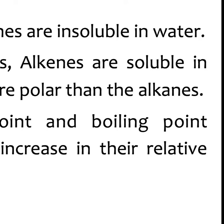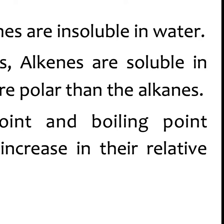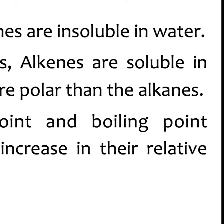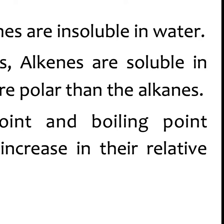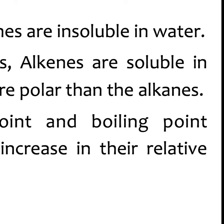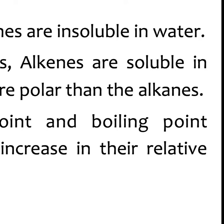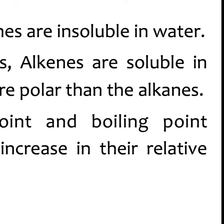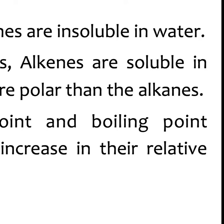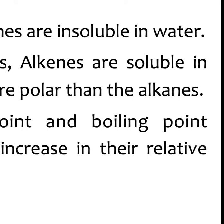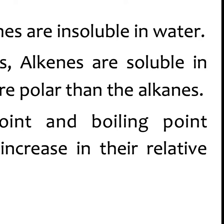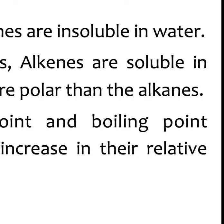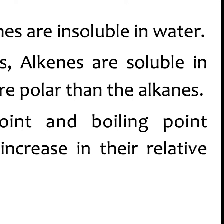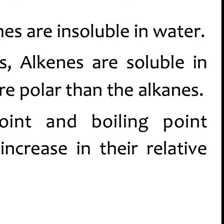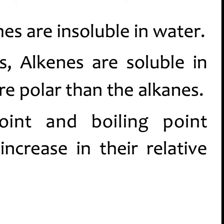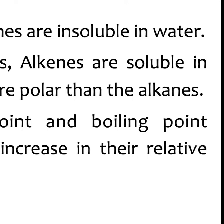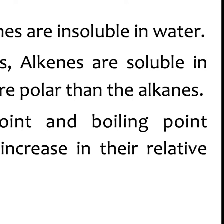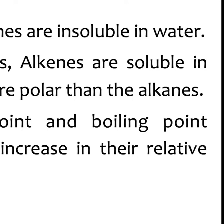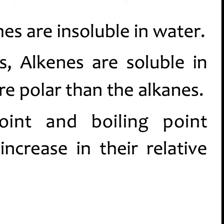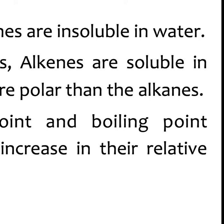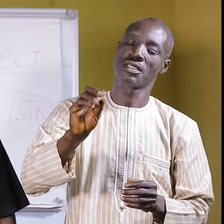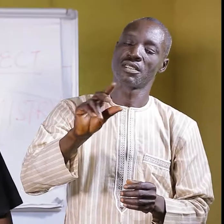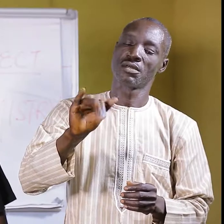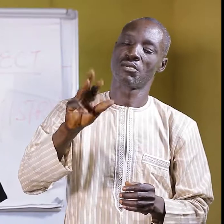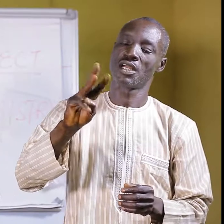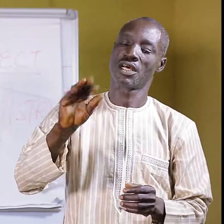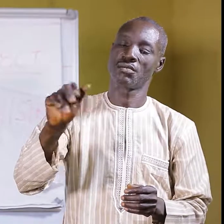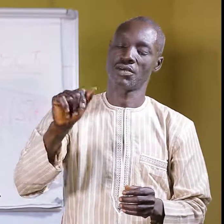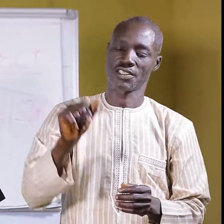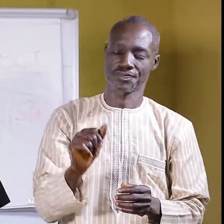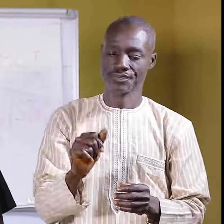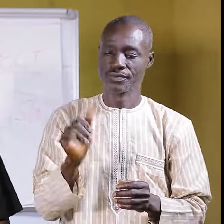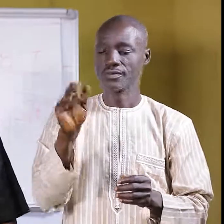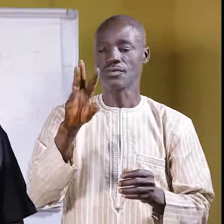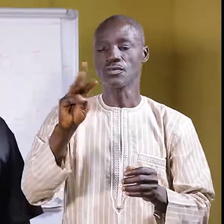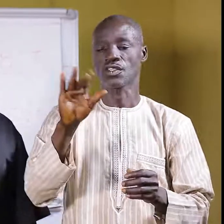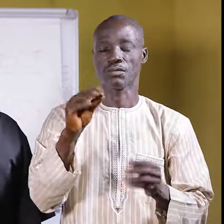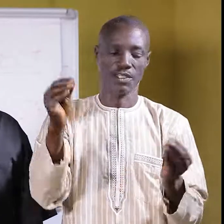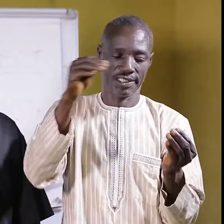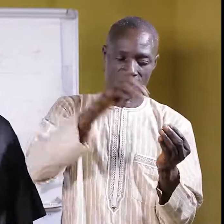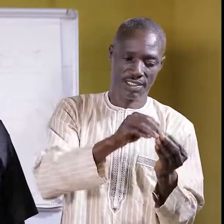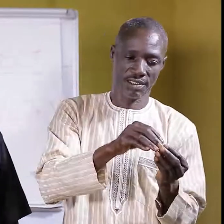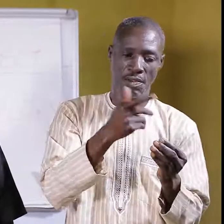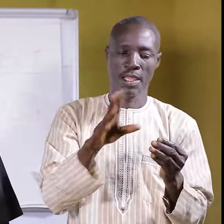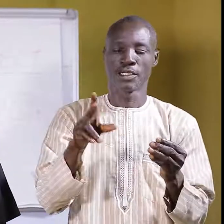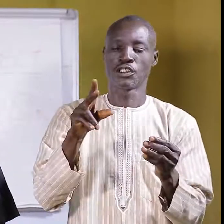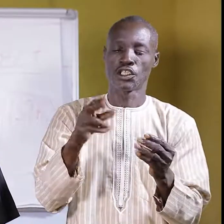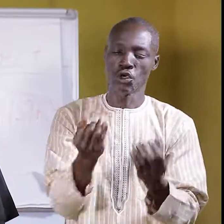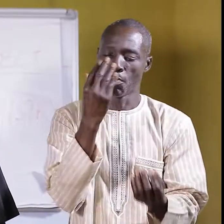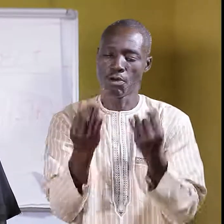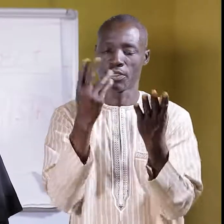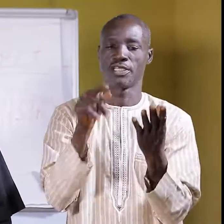boiling point increase with increase in molar mass. As the molar mass of this alkenes member increase, their boiling point